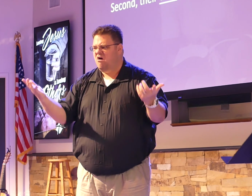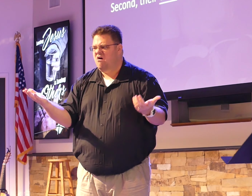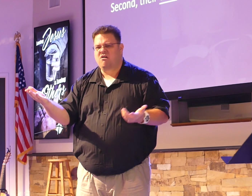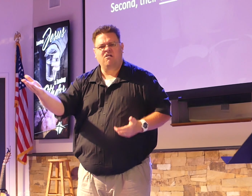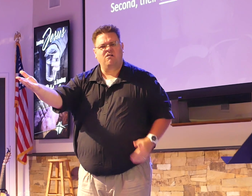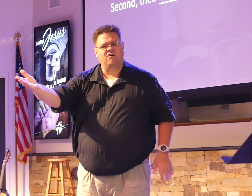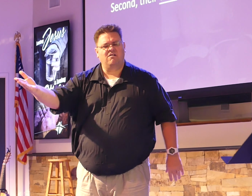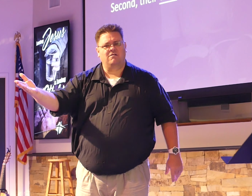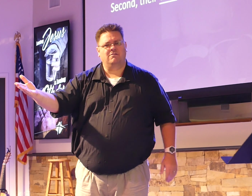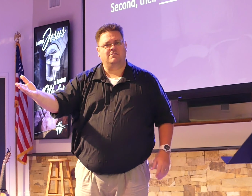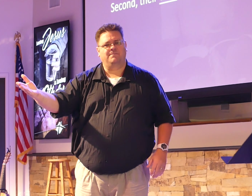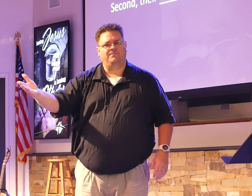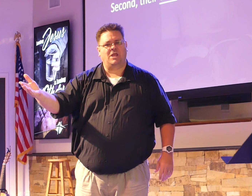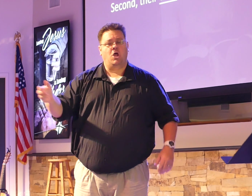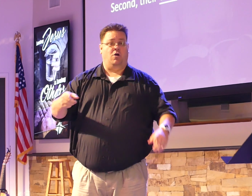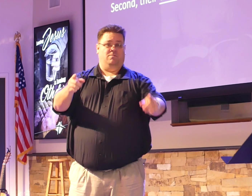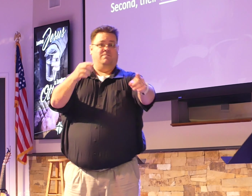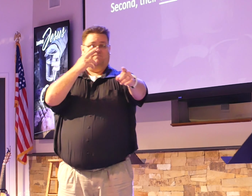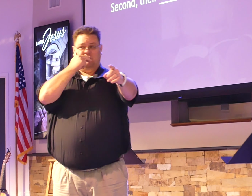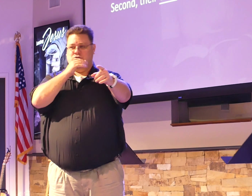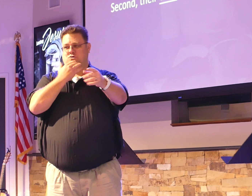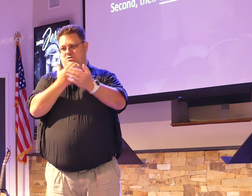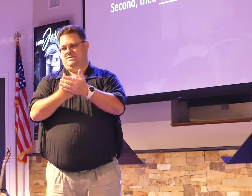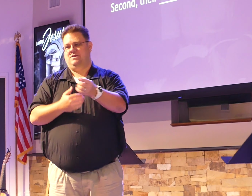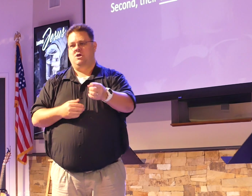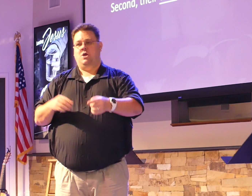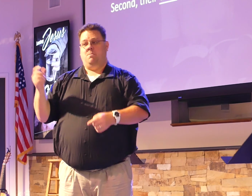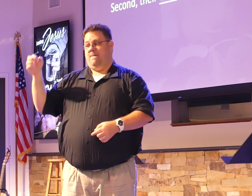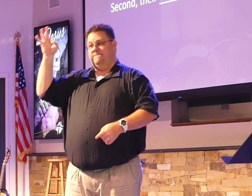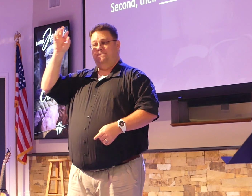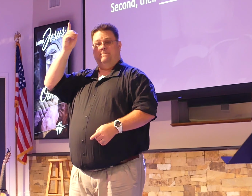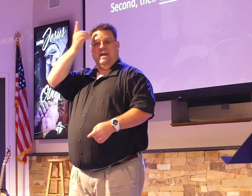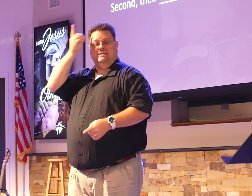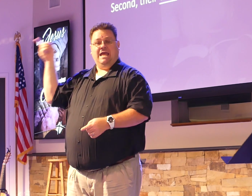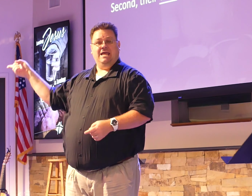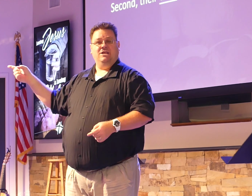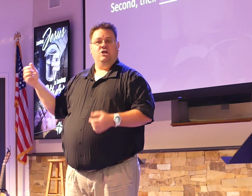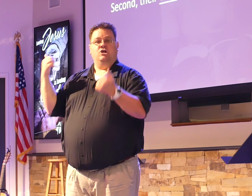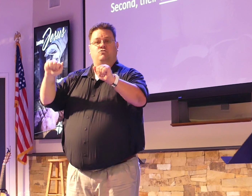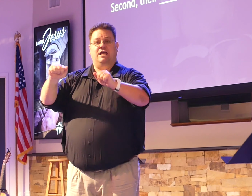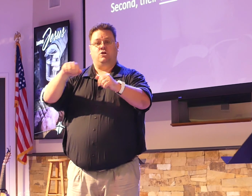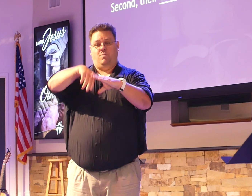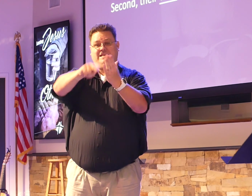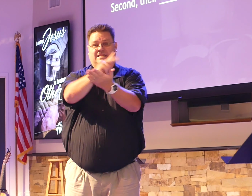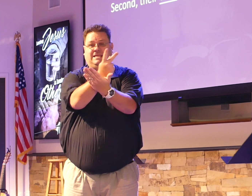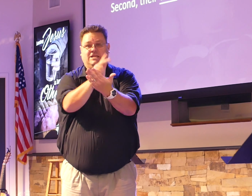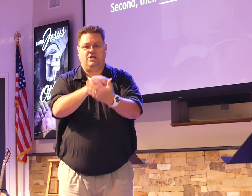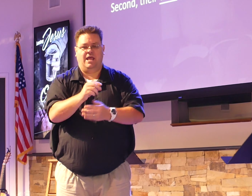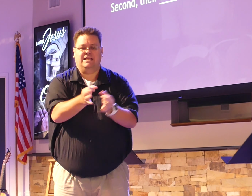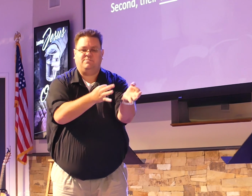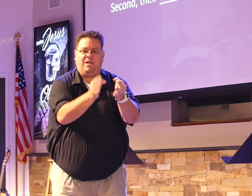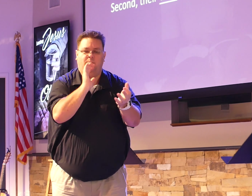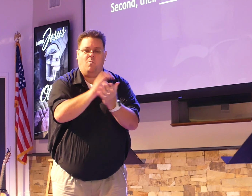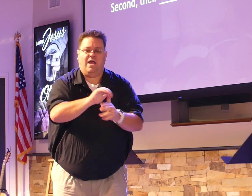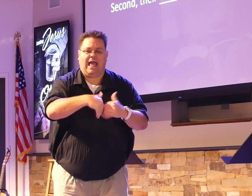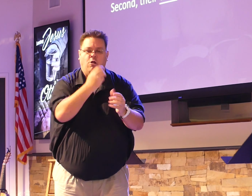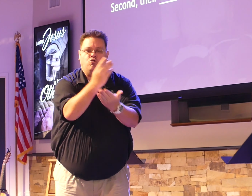You know? You You Here's a real funny one. When Pastor Dan tries to go into the kitchen and tell Denise how to cook. Now